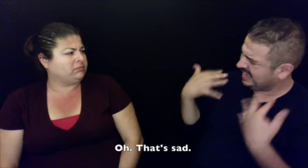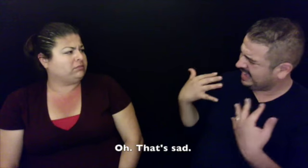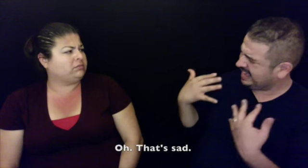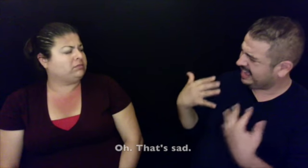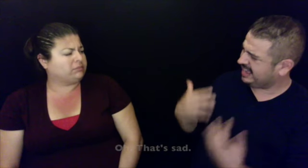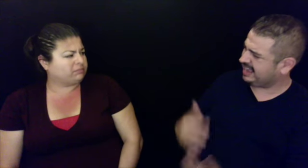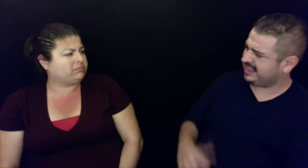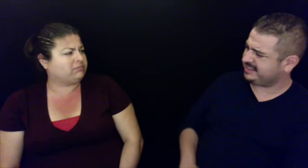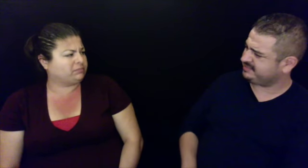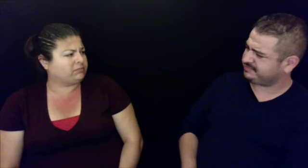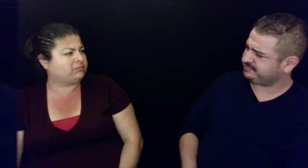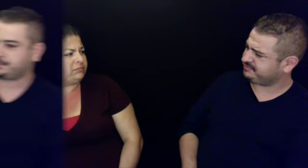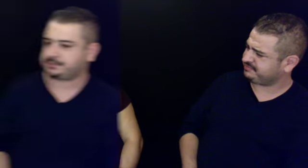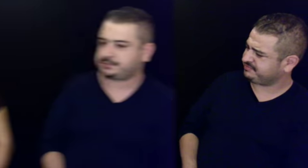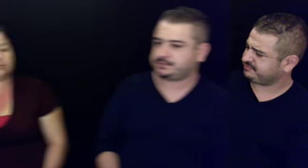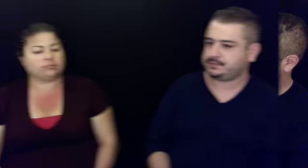Oh, that is sad.